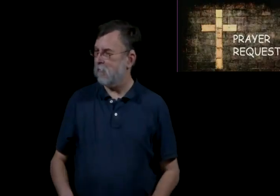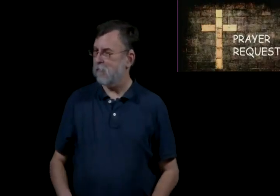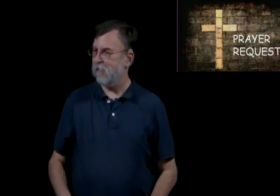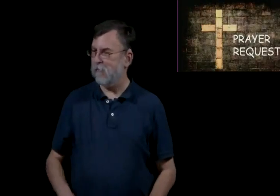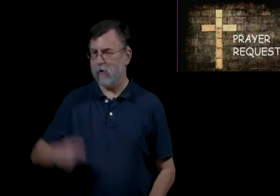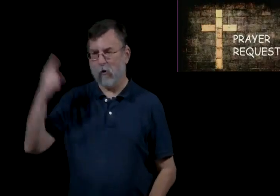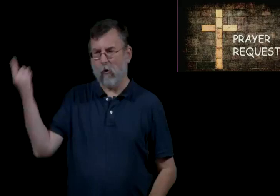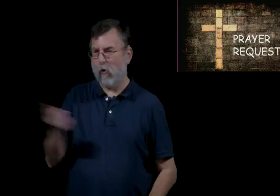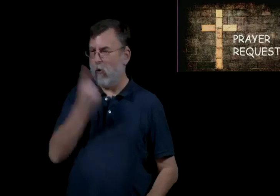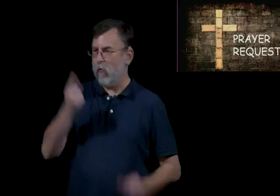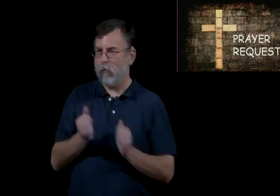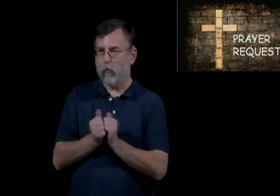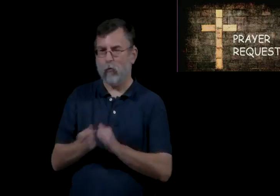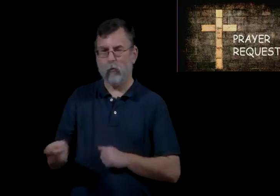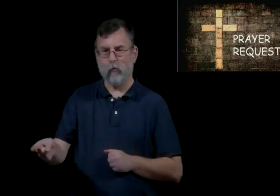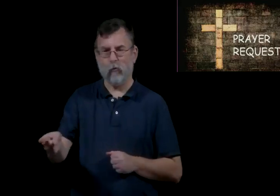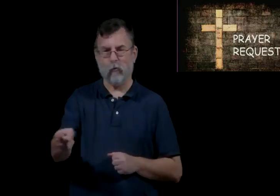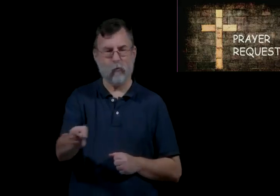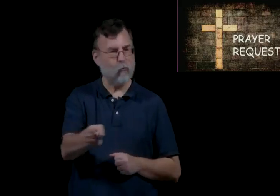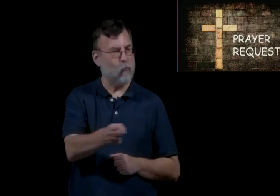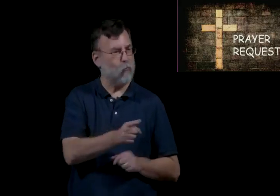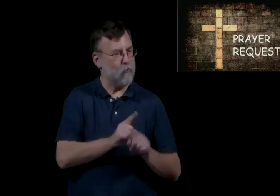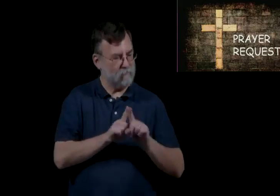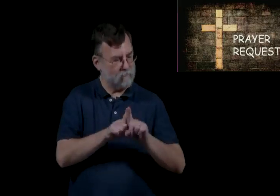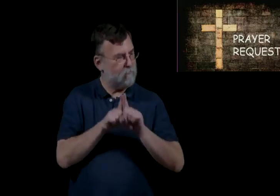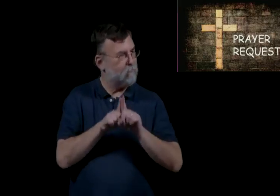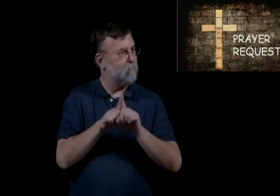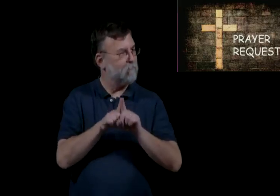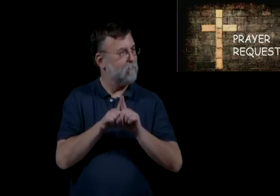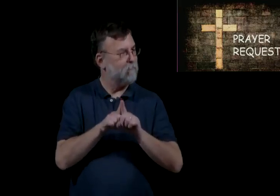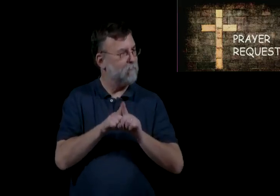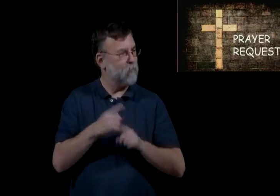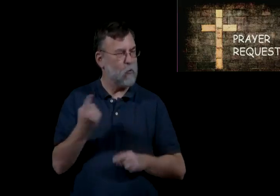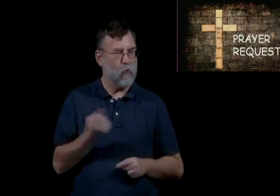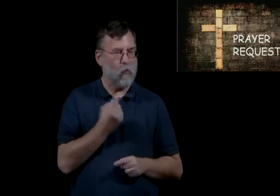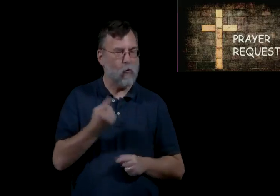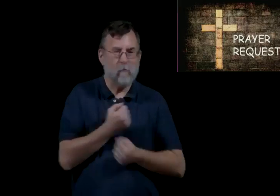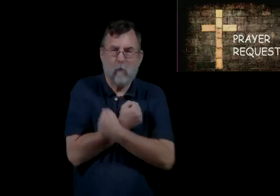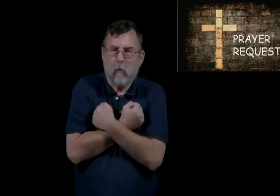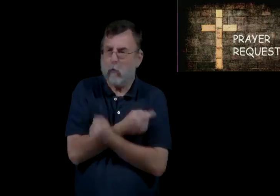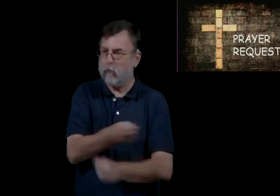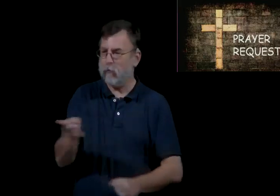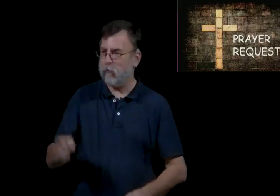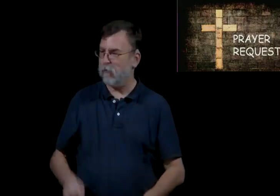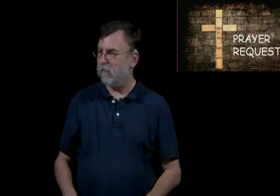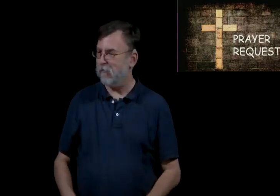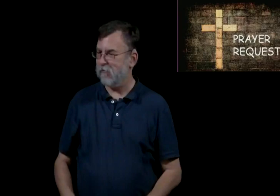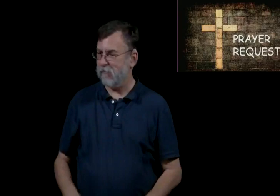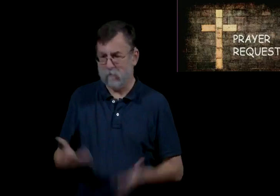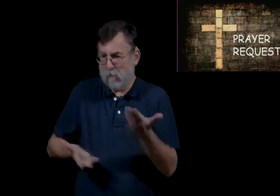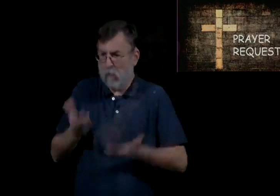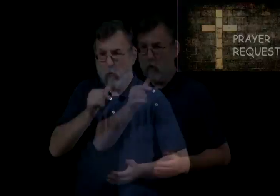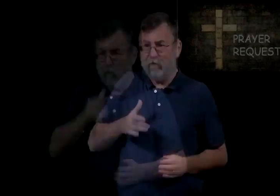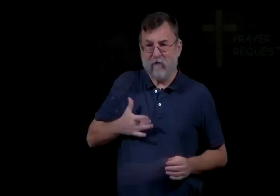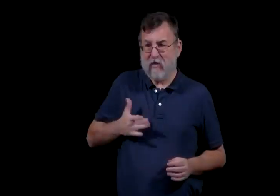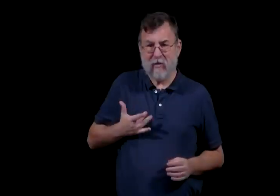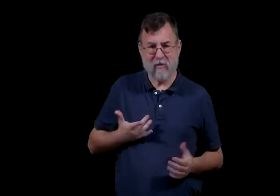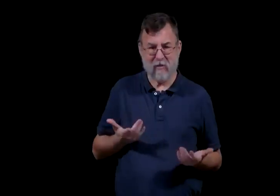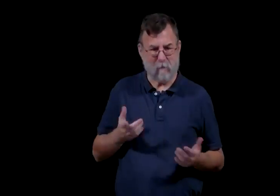Amen. Amen. Remember, he's always with you, always, and he's always loving you. Maybe